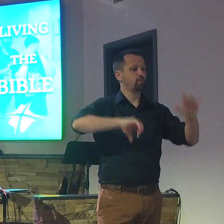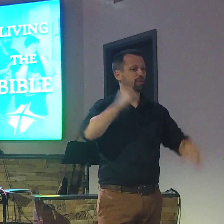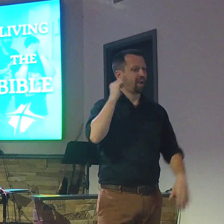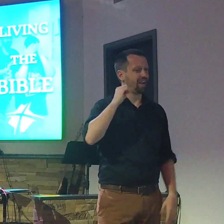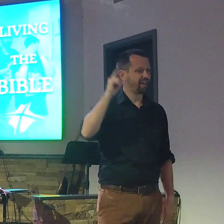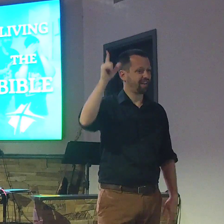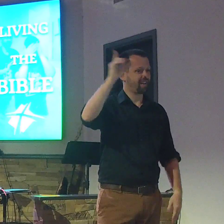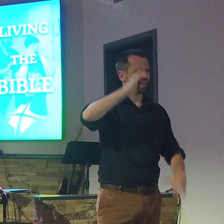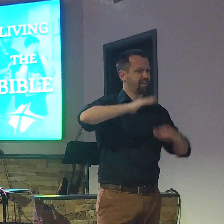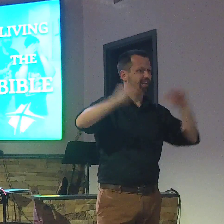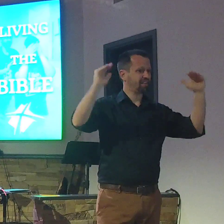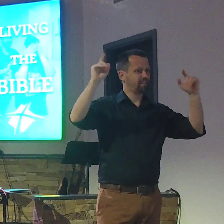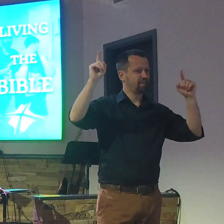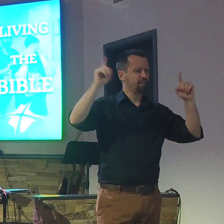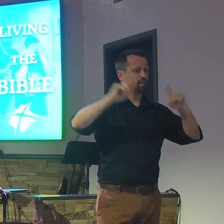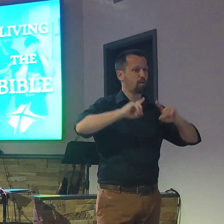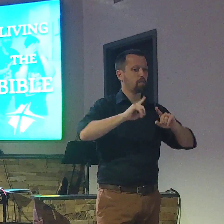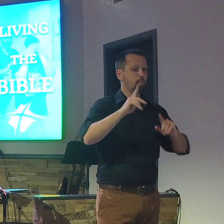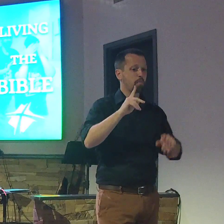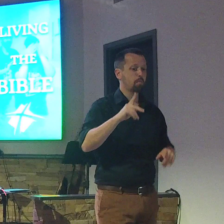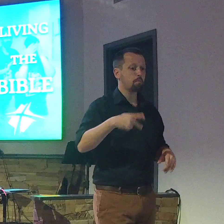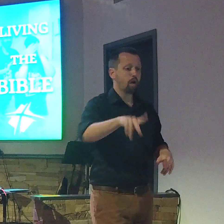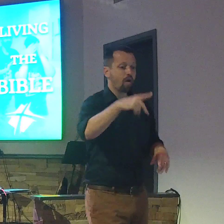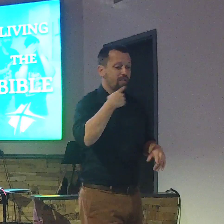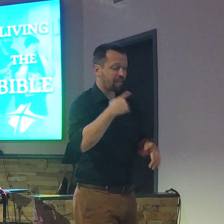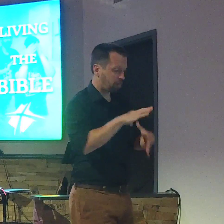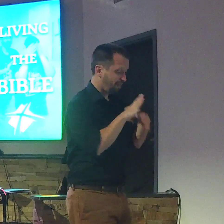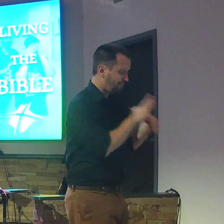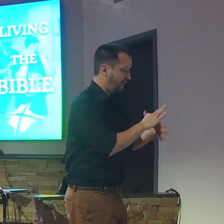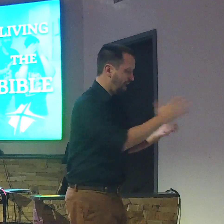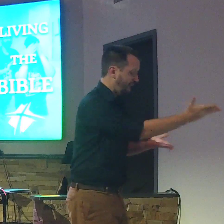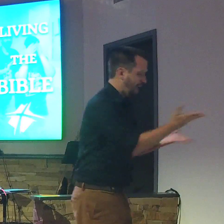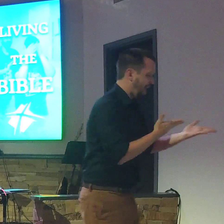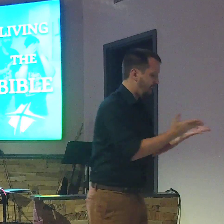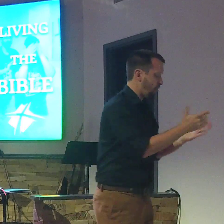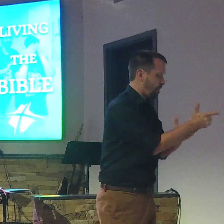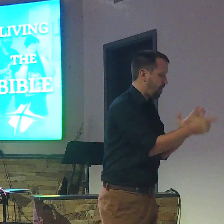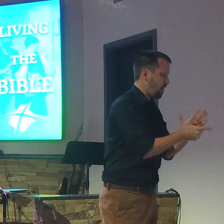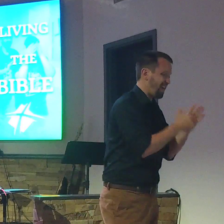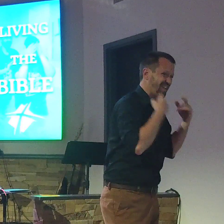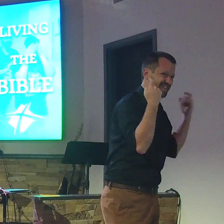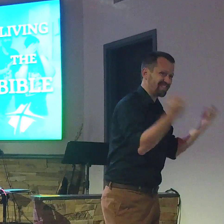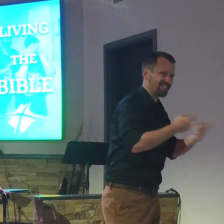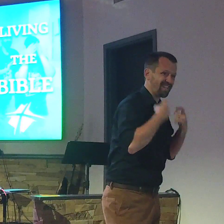verse 25. He says, but with my flesh I serve the law of sin.